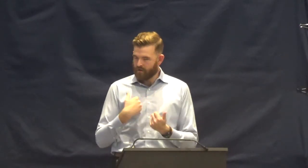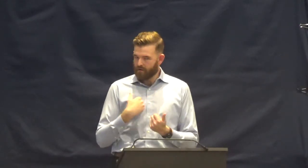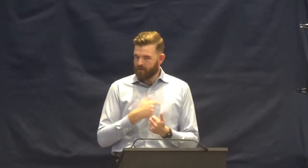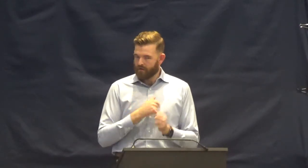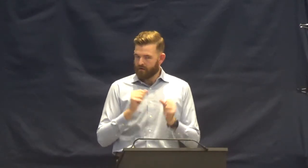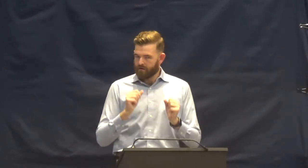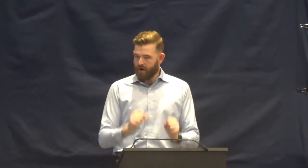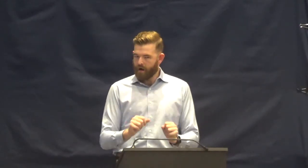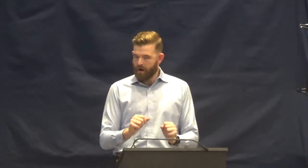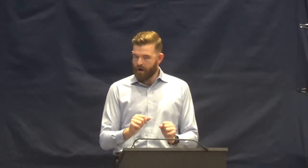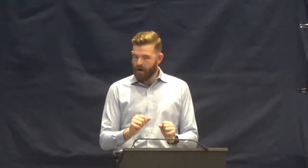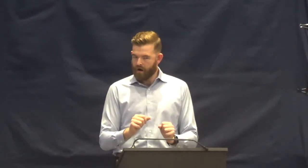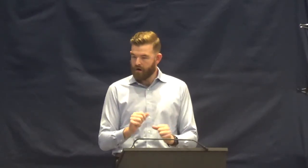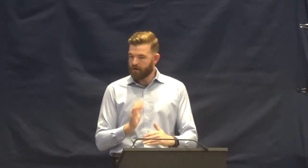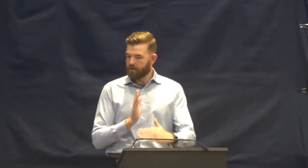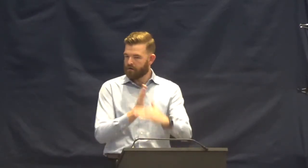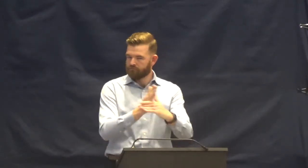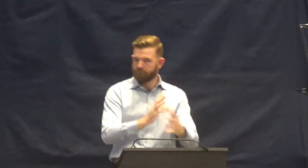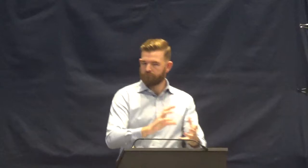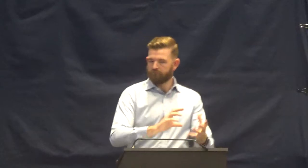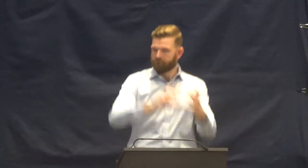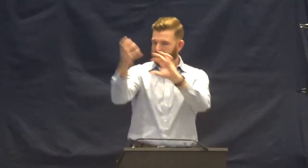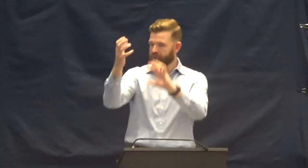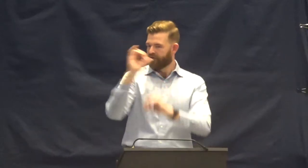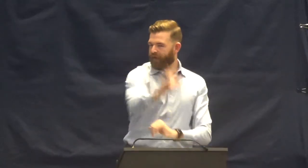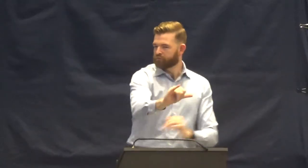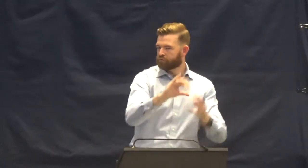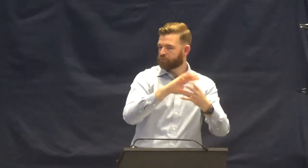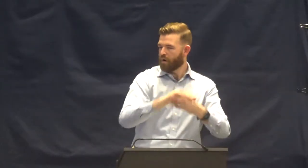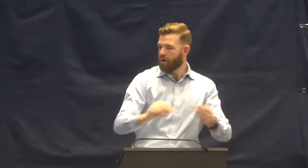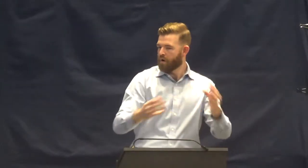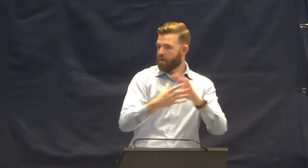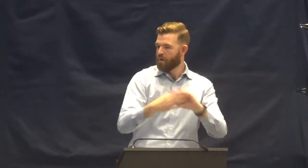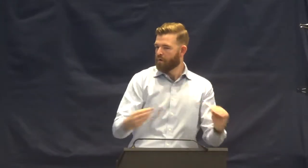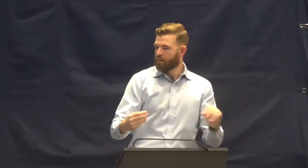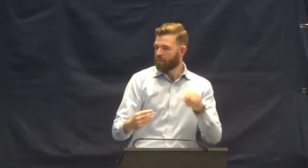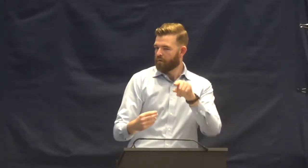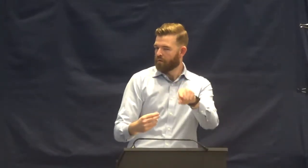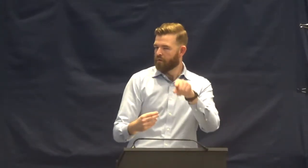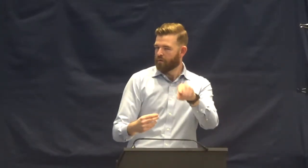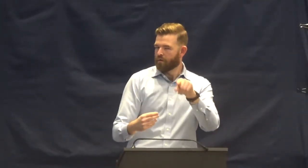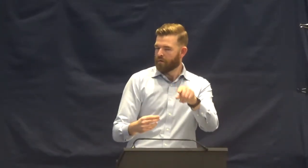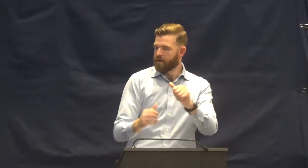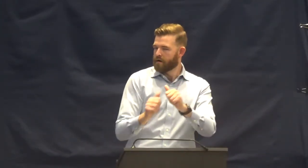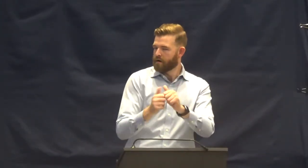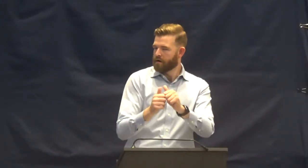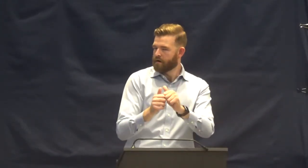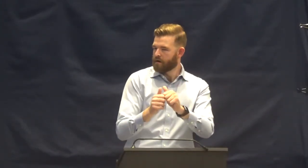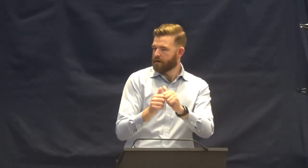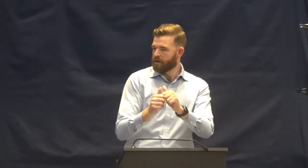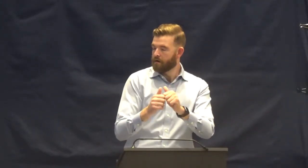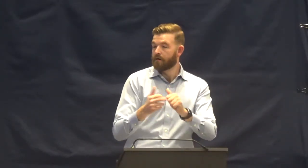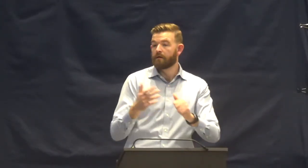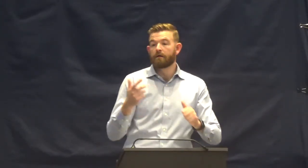So I've been trying to figure out how we can interrupt those stories.